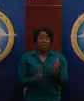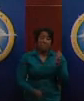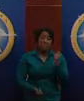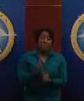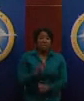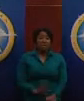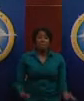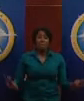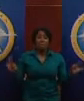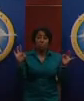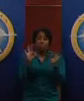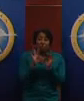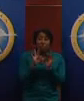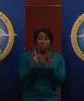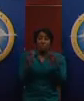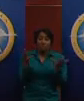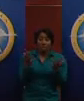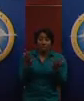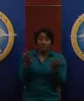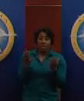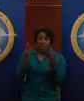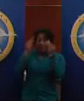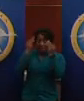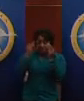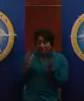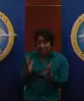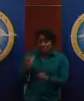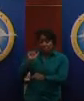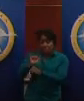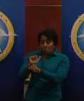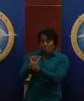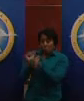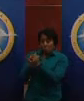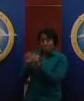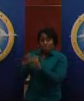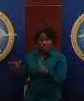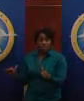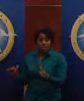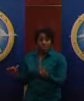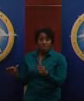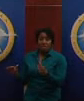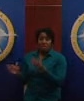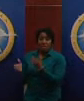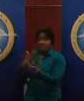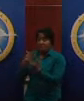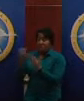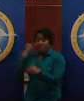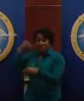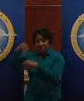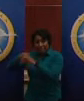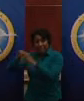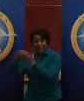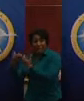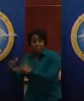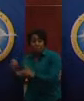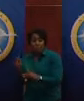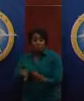nothing more important in this process than a teacher working with children, either in a classroom or in a remote